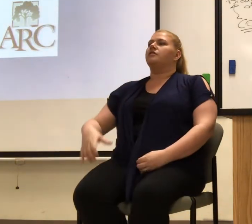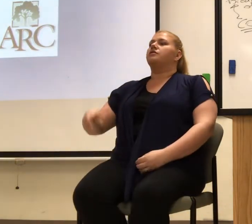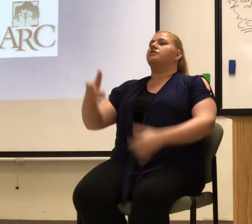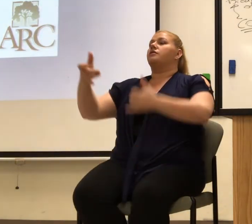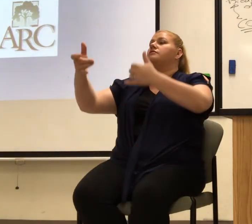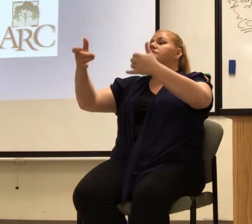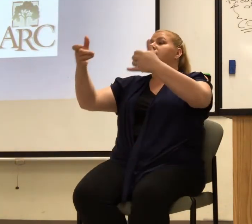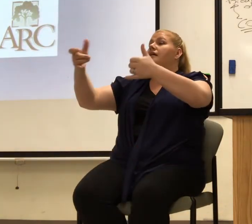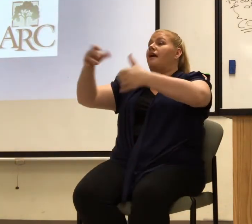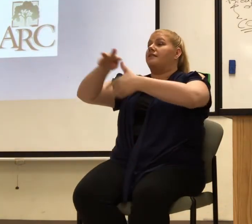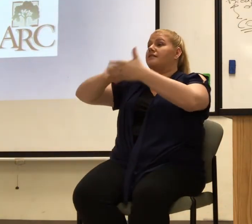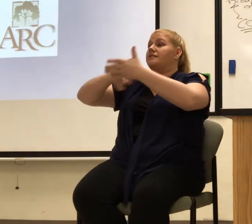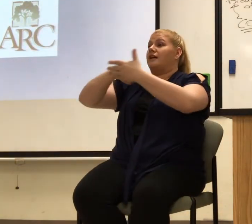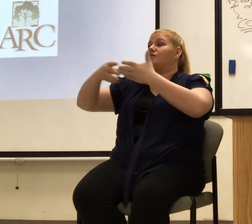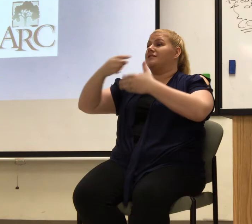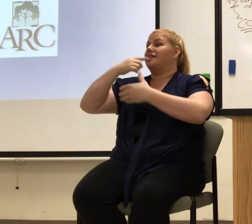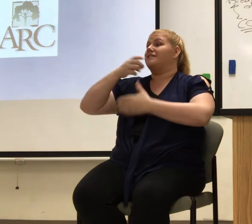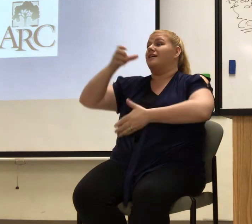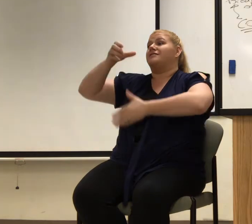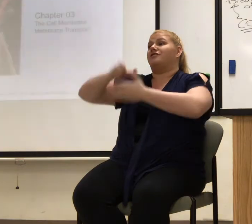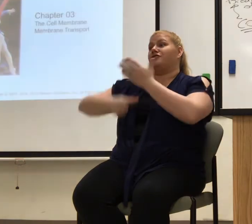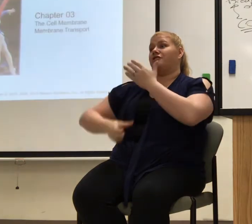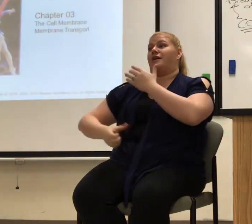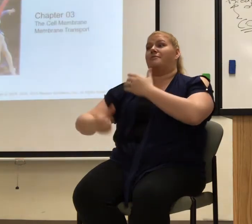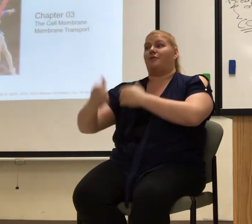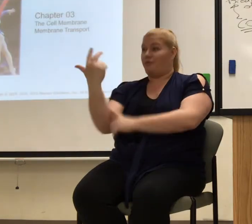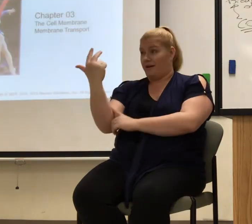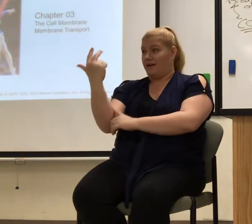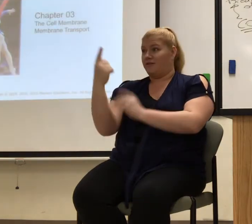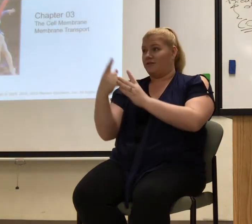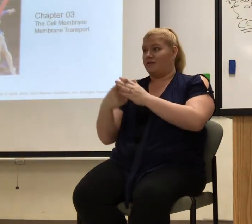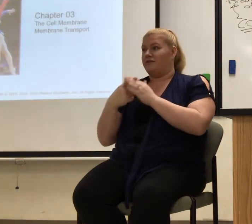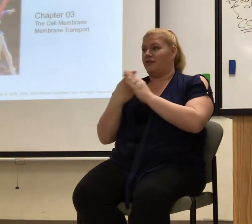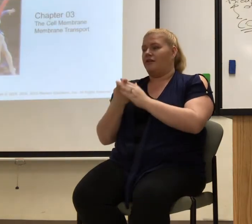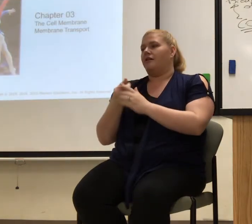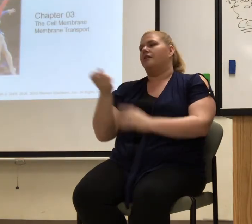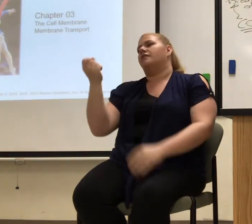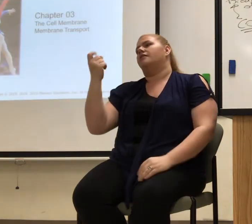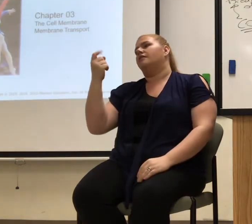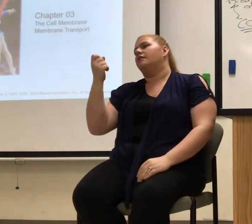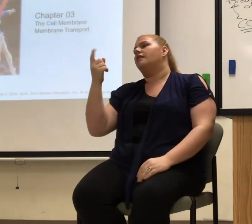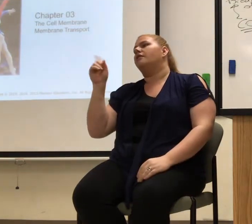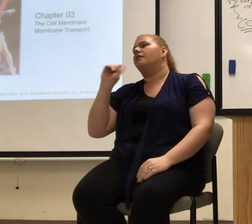This is what it happens when you sign up for a 5-unit class. You move fast.